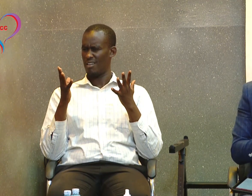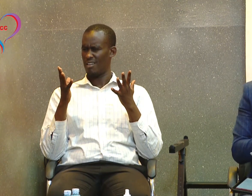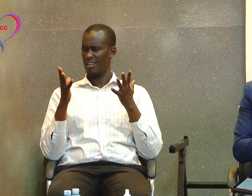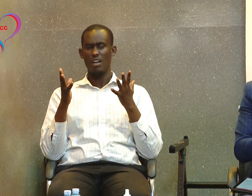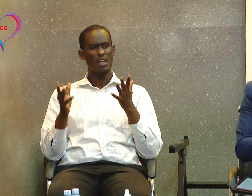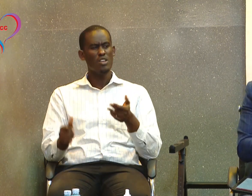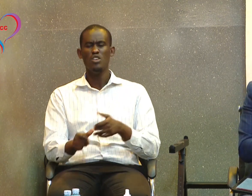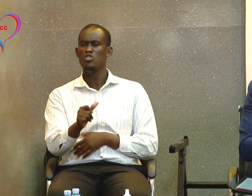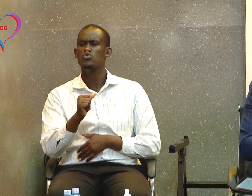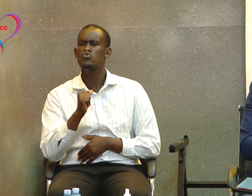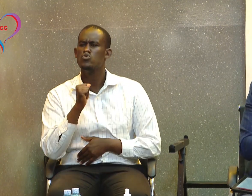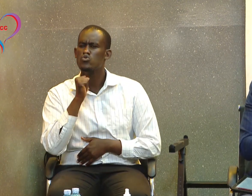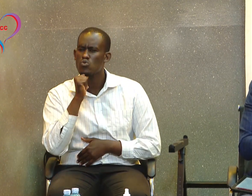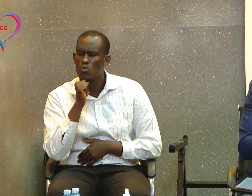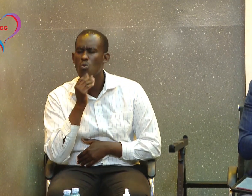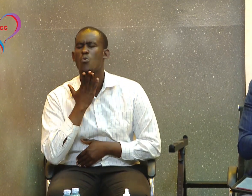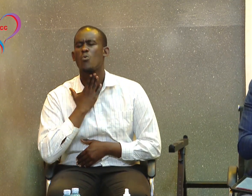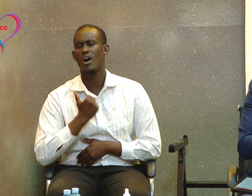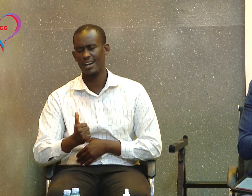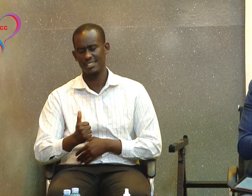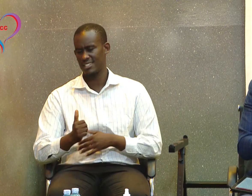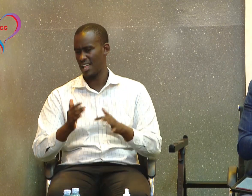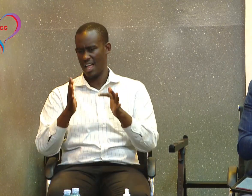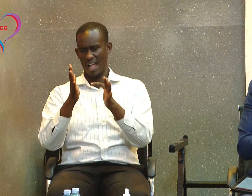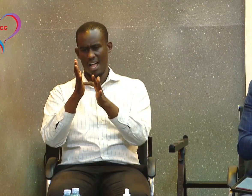you don't want his word.